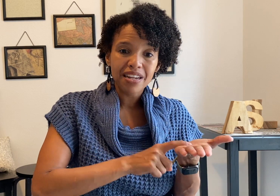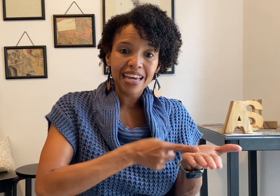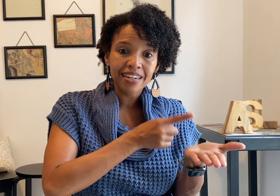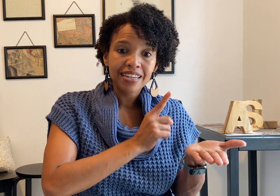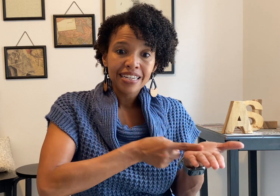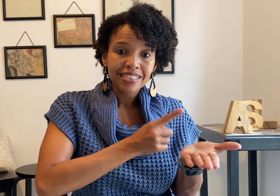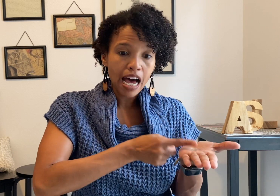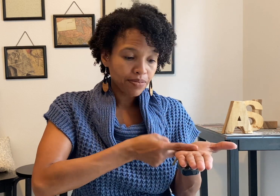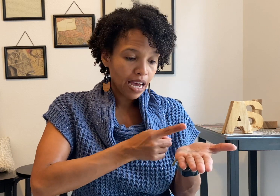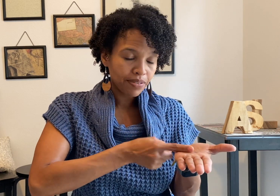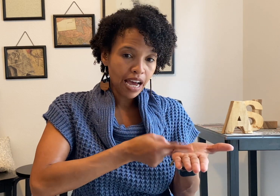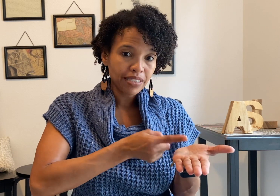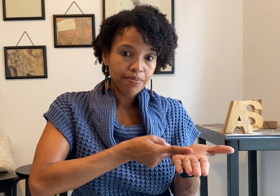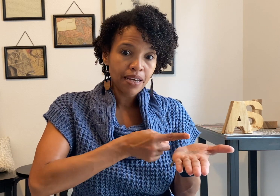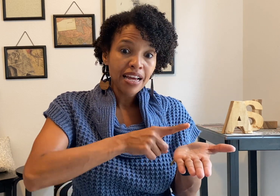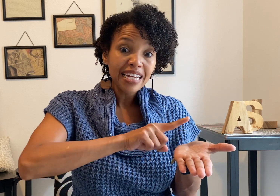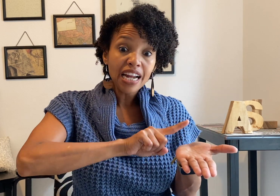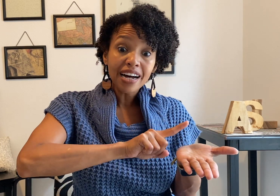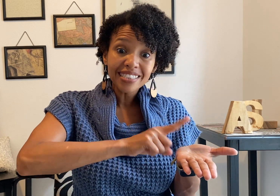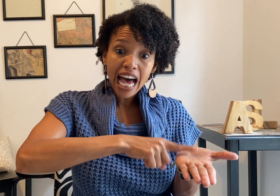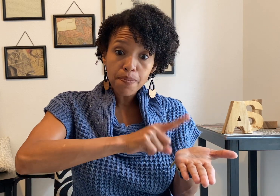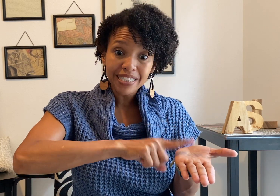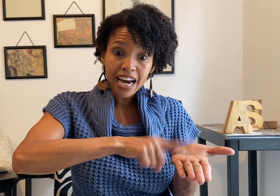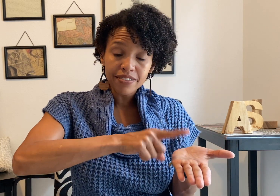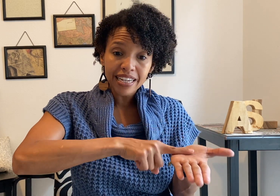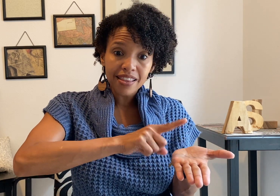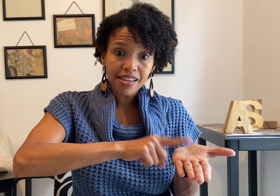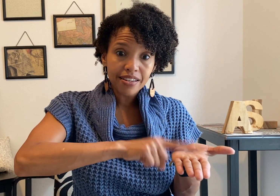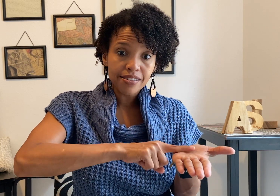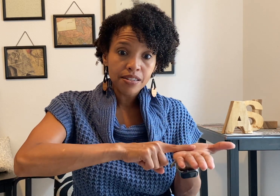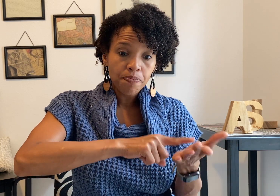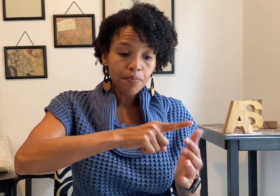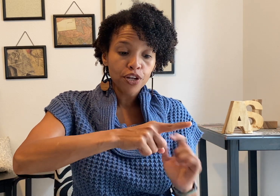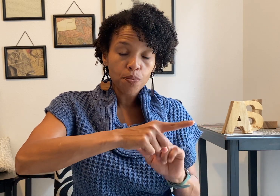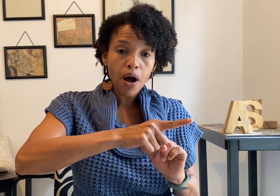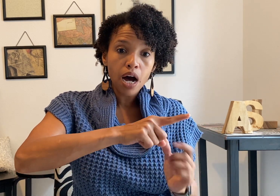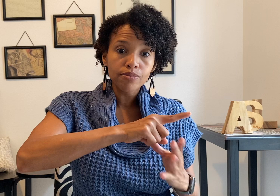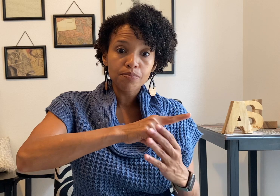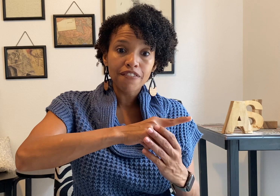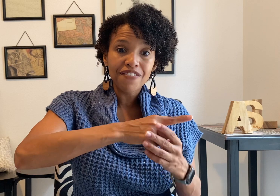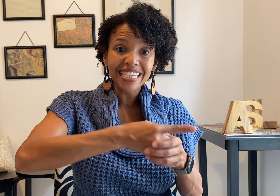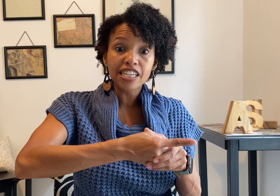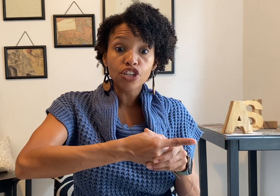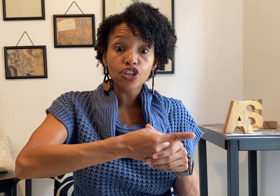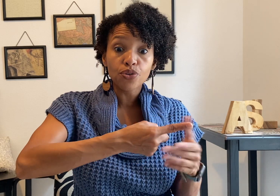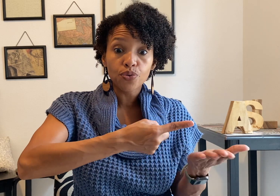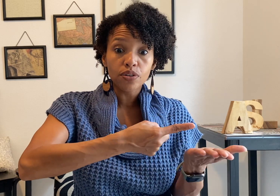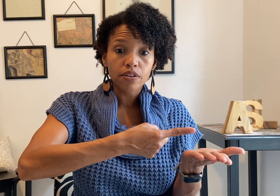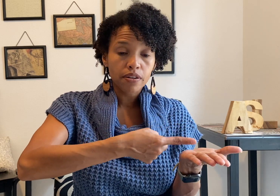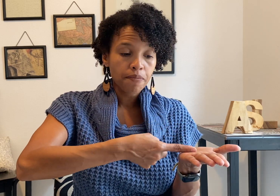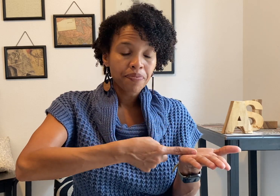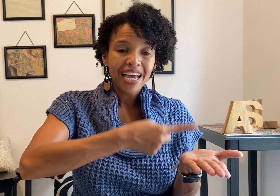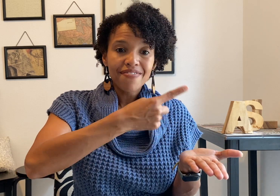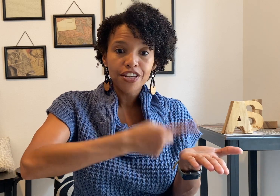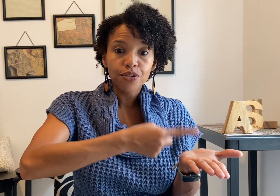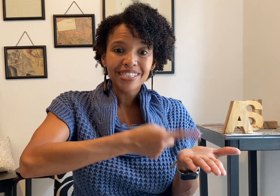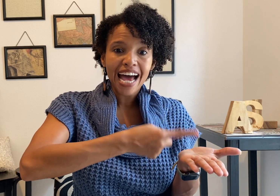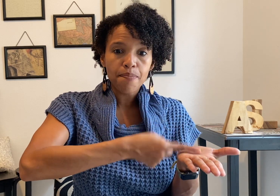hand. Tap, tap, tap, tap, tap. Not tap down like this, but your palm should be facing you, and then you tap it